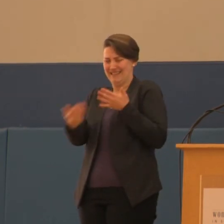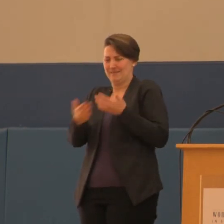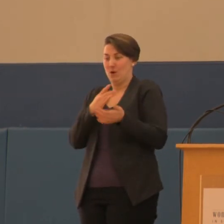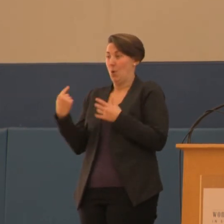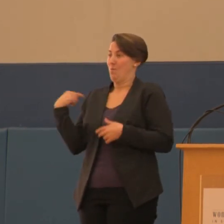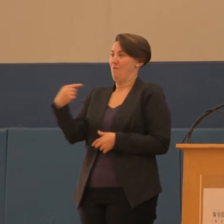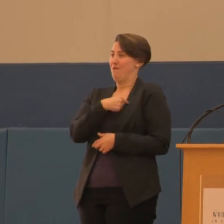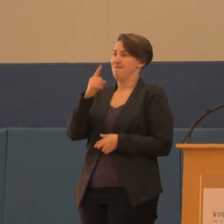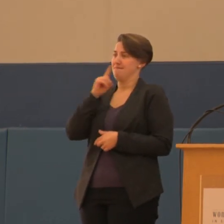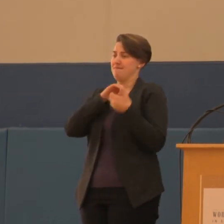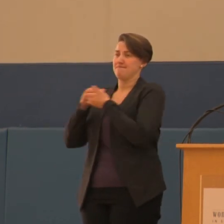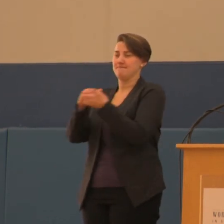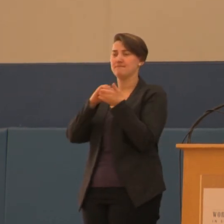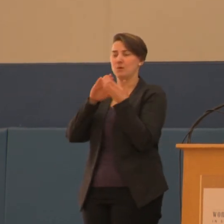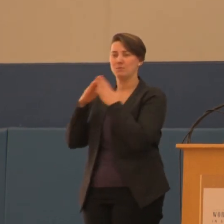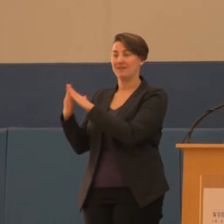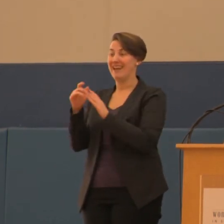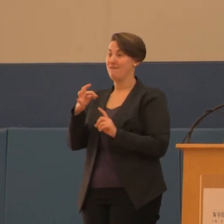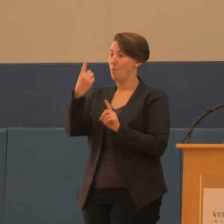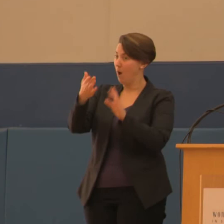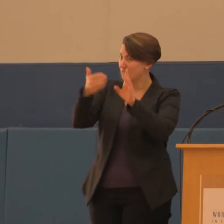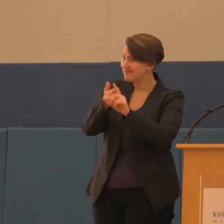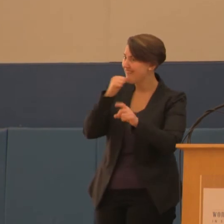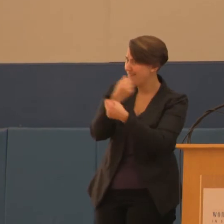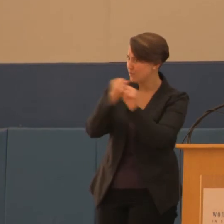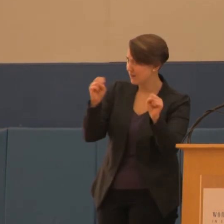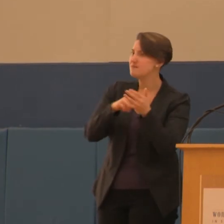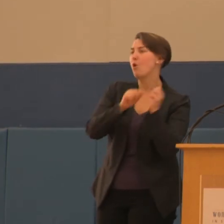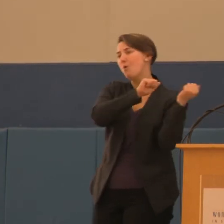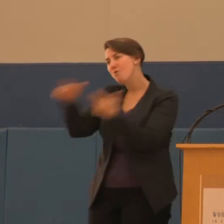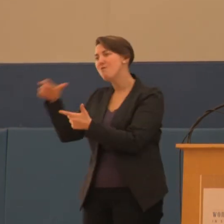and when one of us is not free, none of us is free.